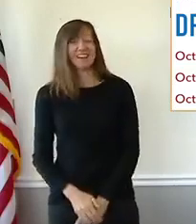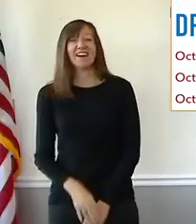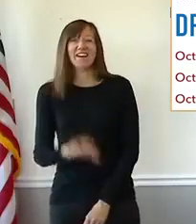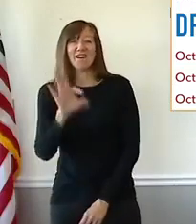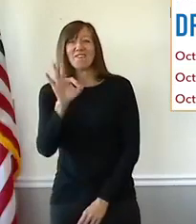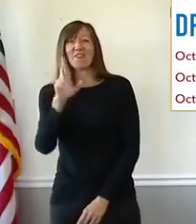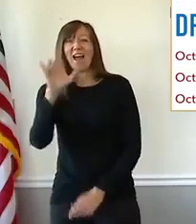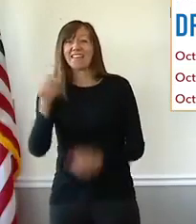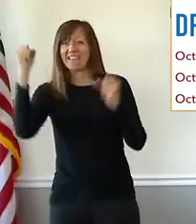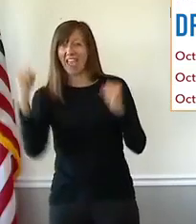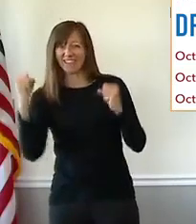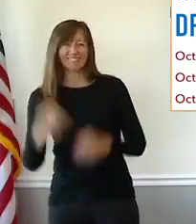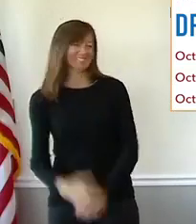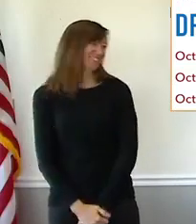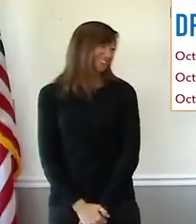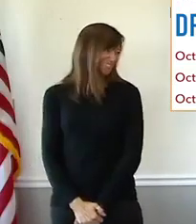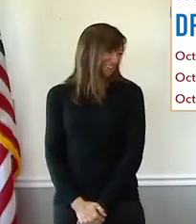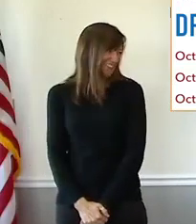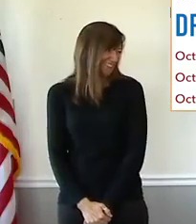Fry-yay.